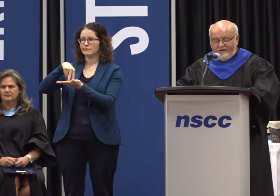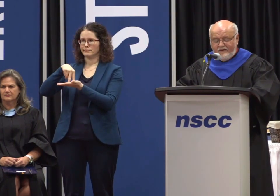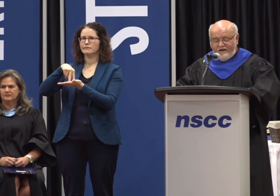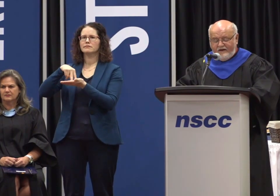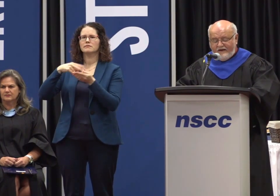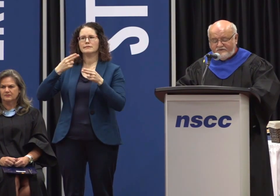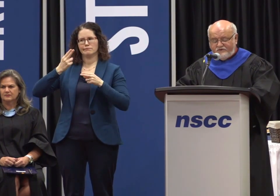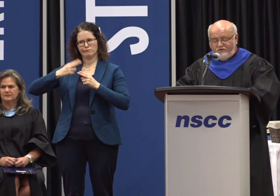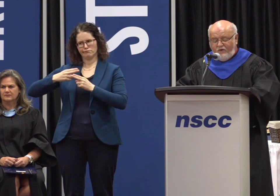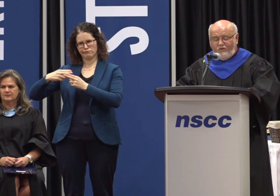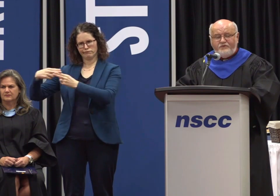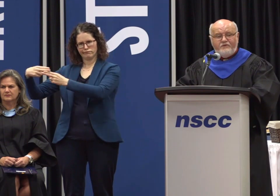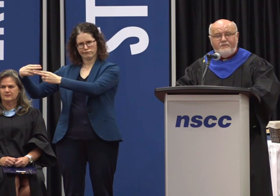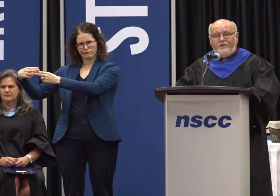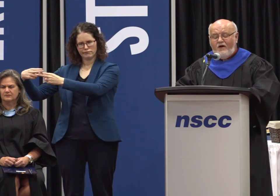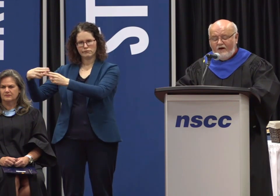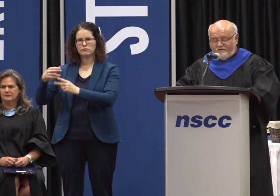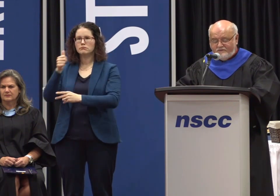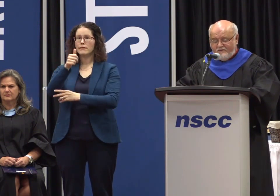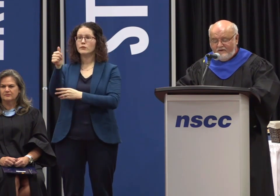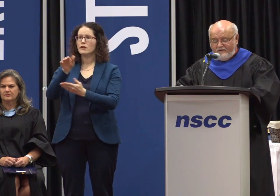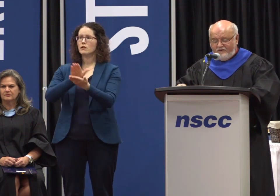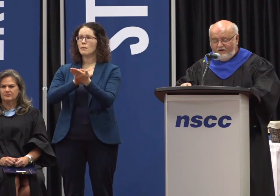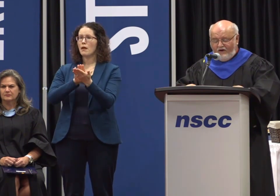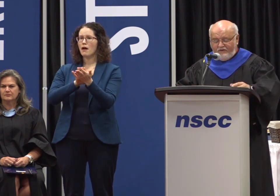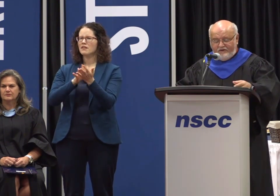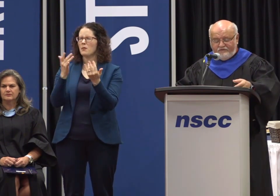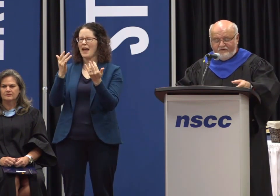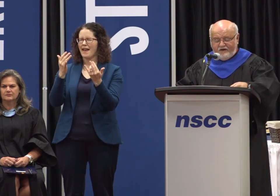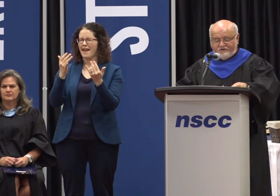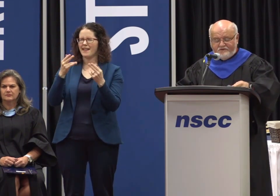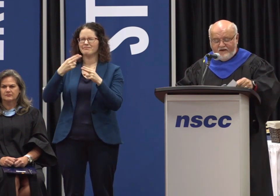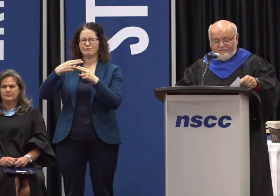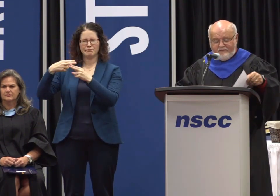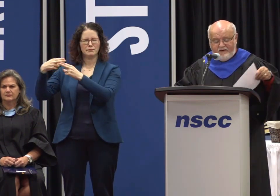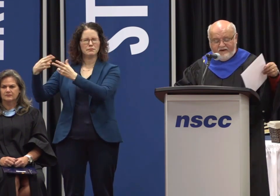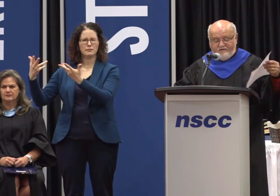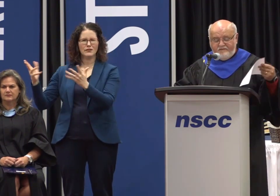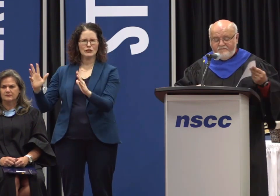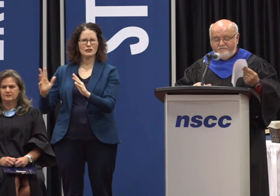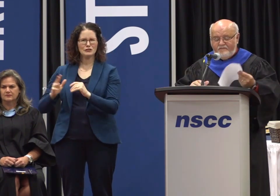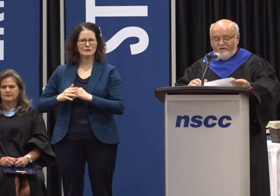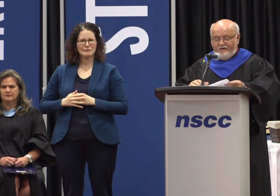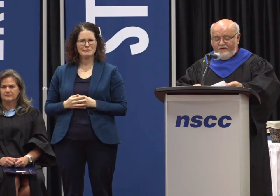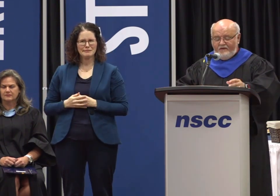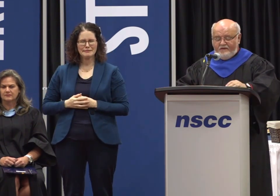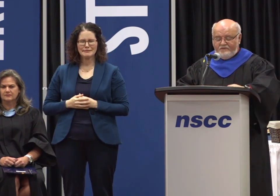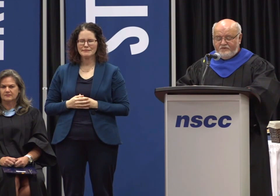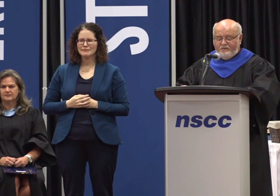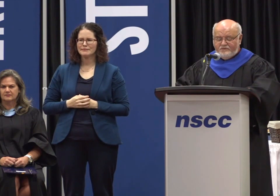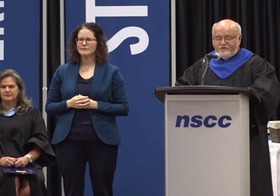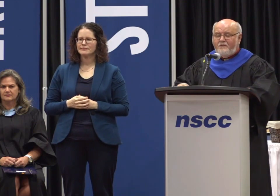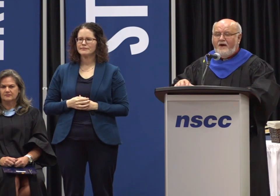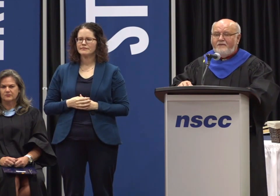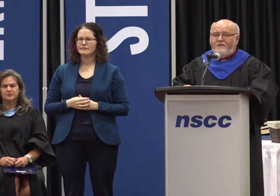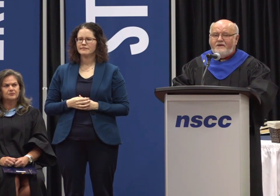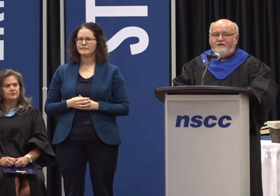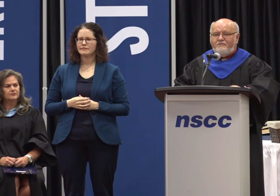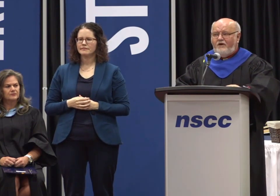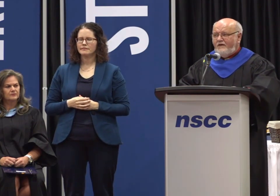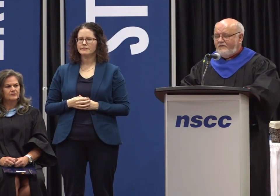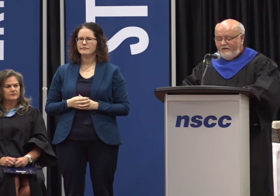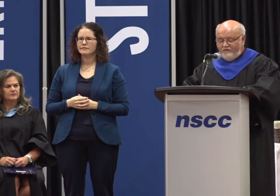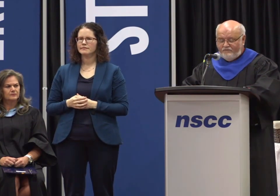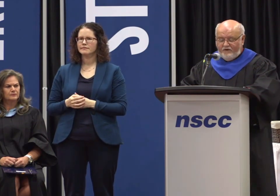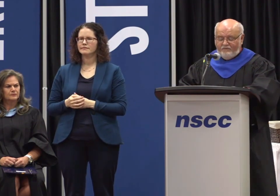introduced and ask that you hold your applause until all the introductions have been made. So to my